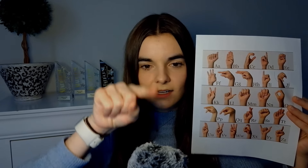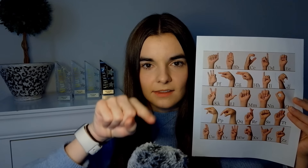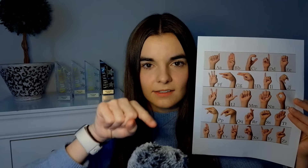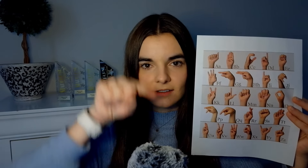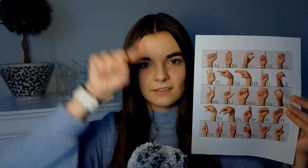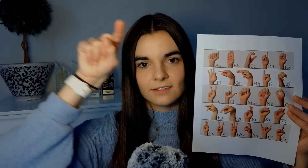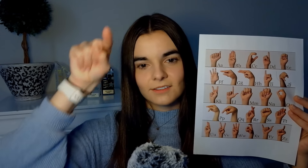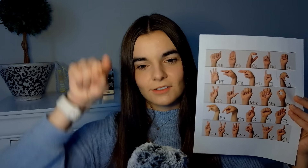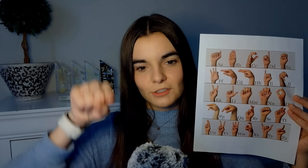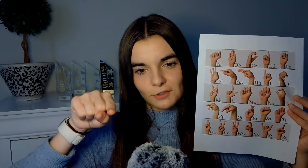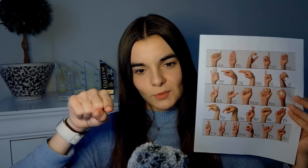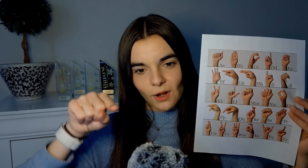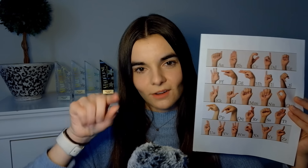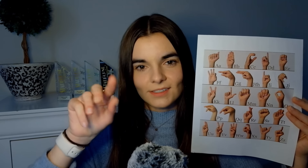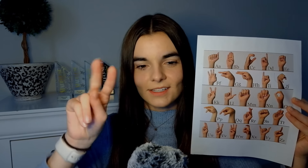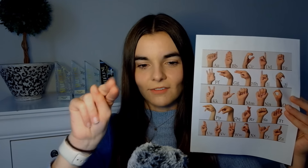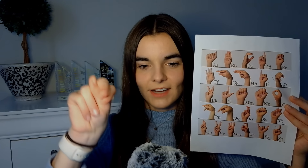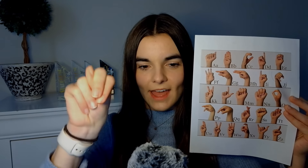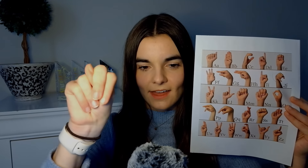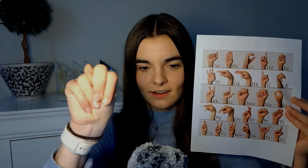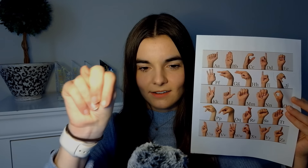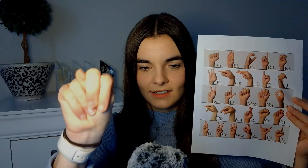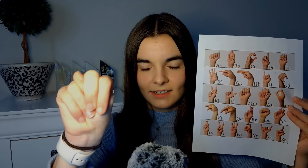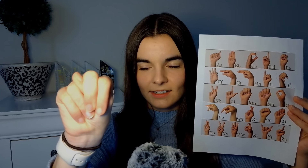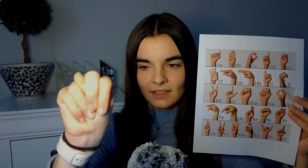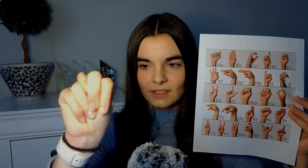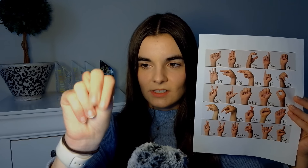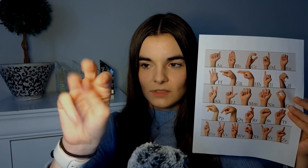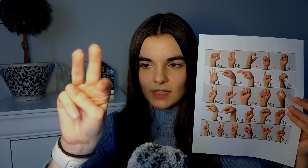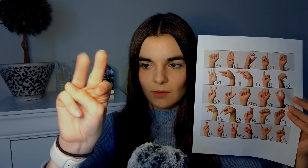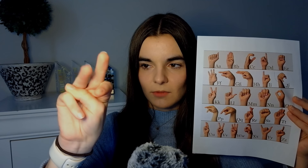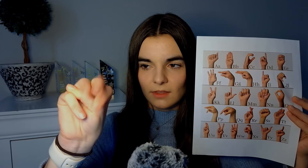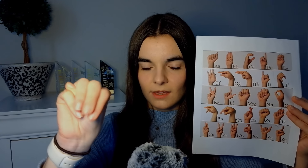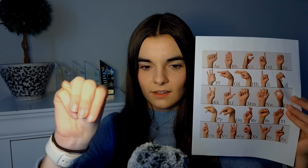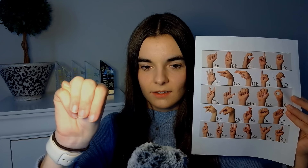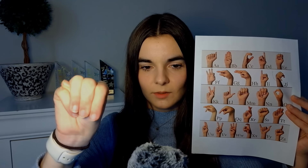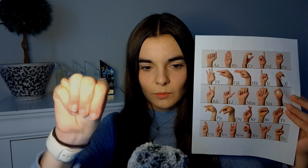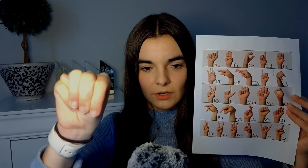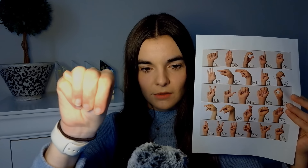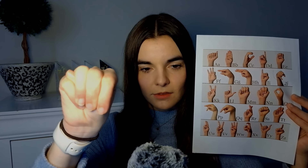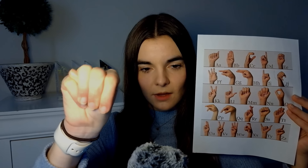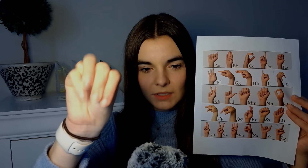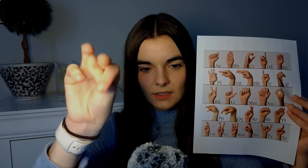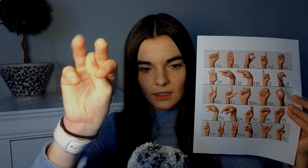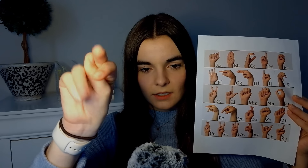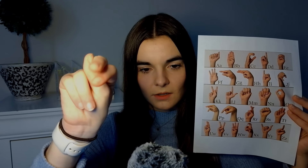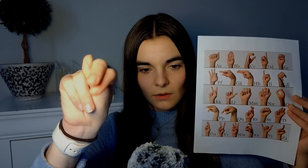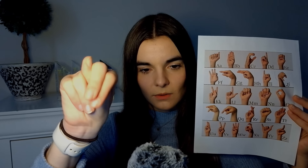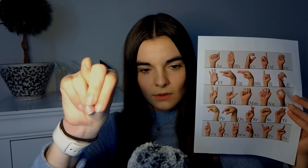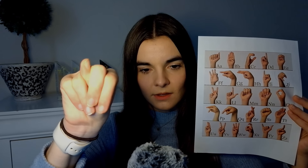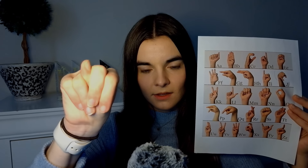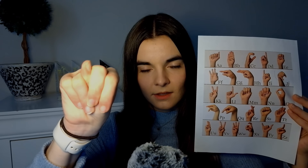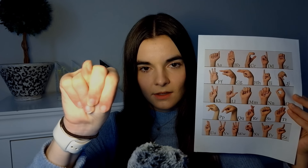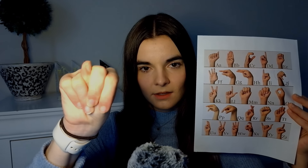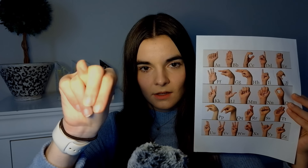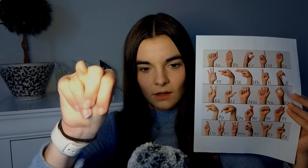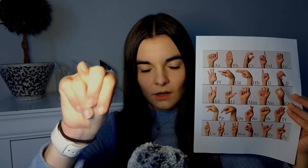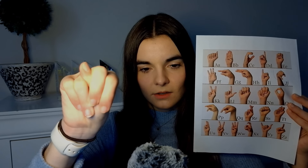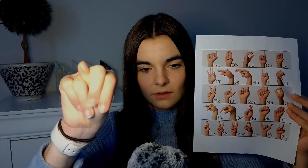the two prongs of an N. So same thing, but your thumb is gonna go